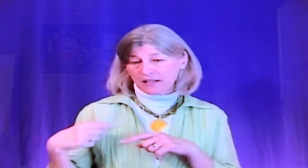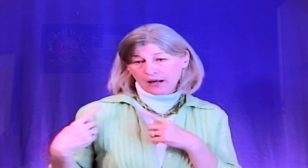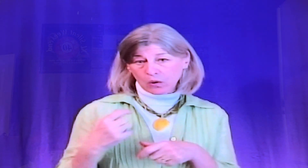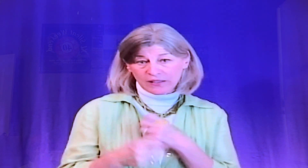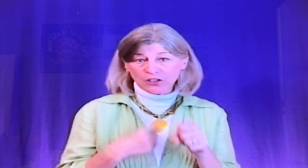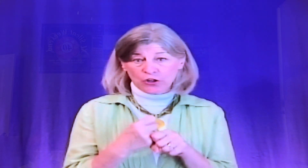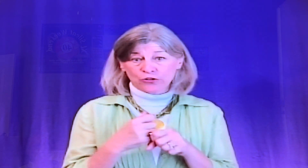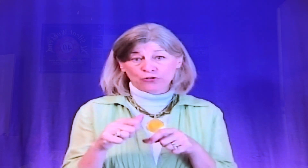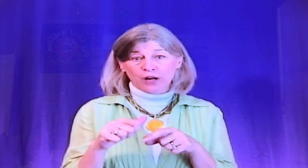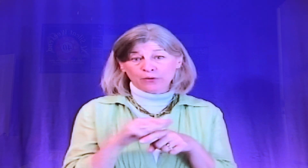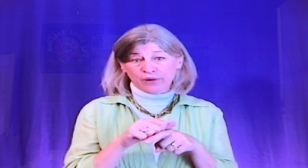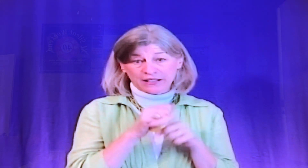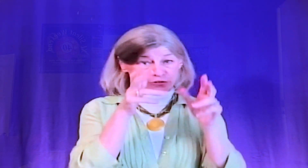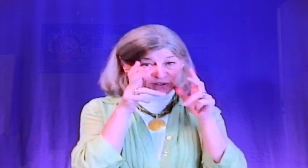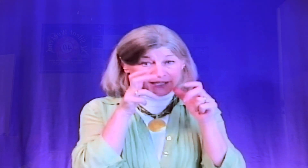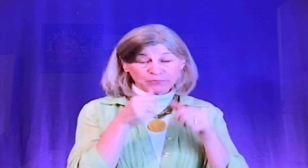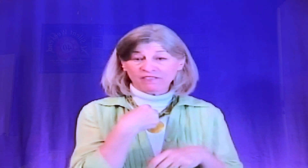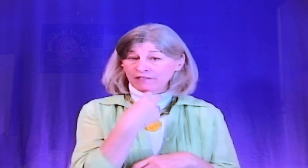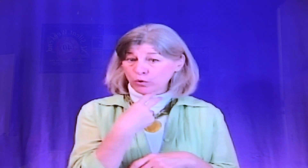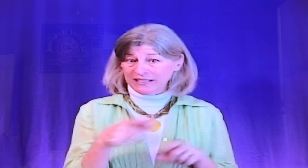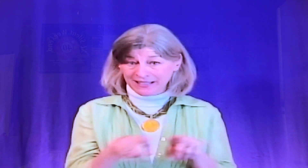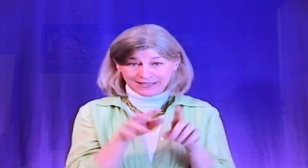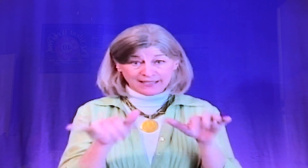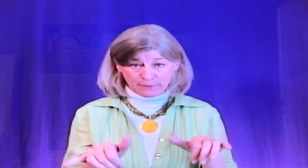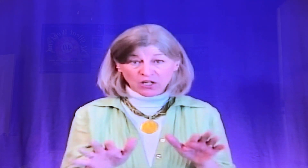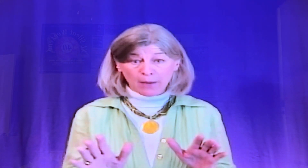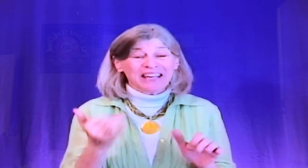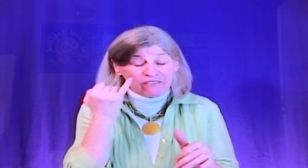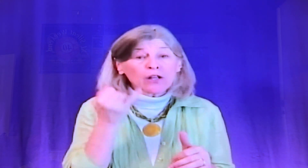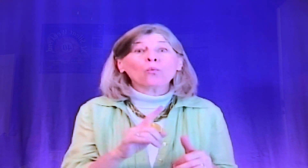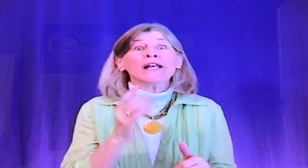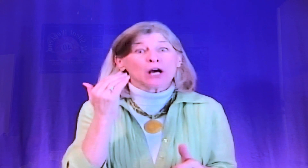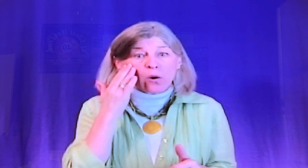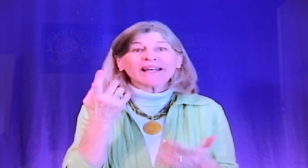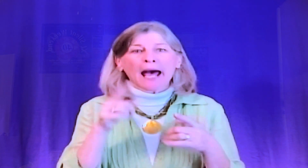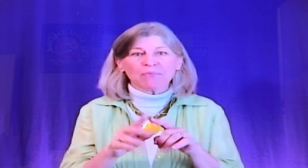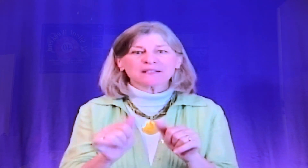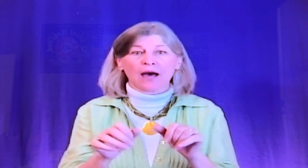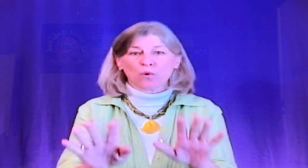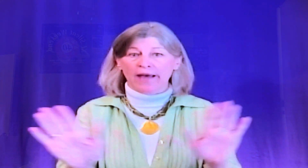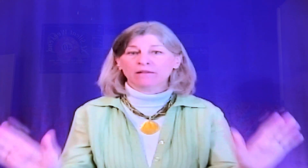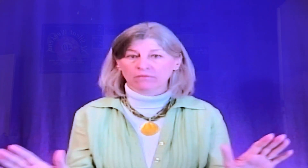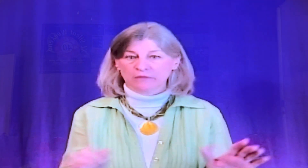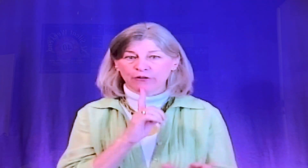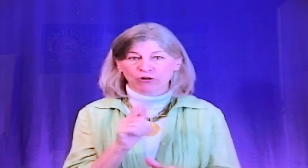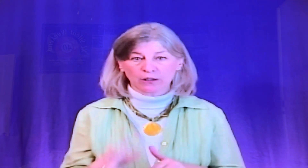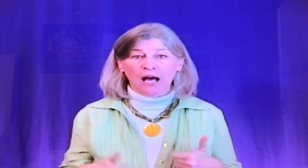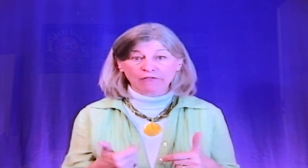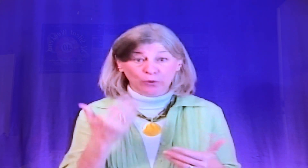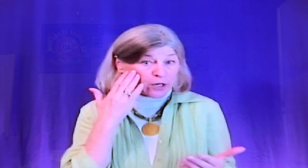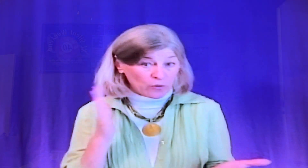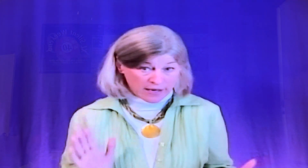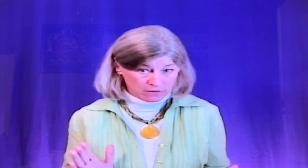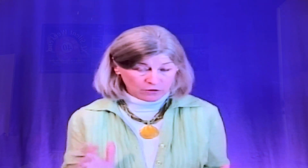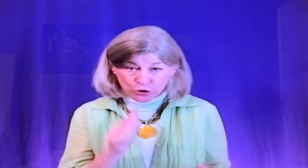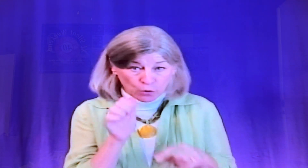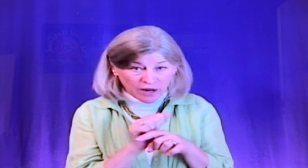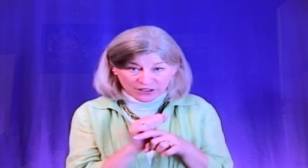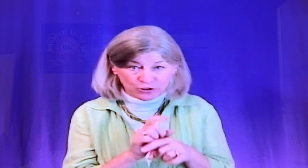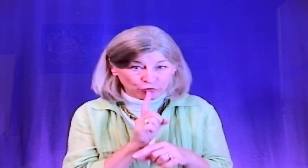all these years to try to practice receptive and voicing at the same time, even though we know it happens that way in real life. We know that. There's no practice for real